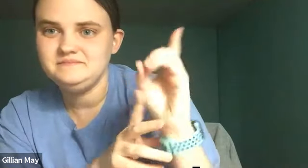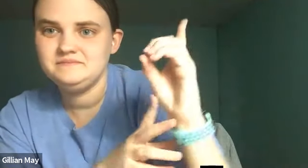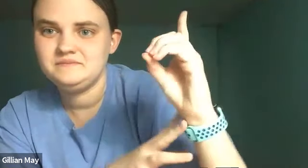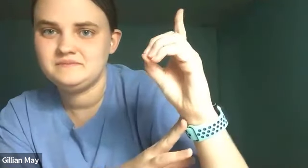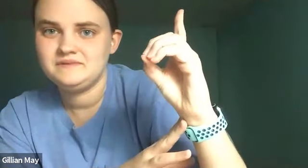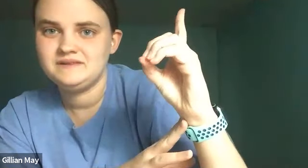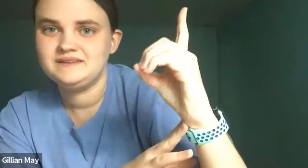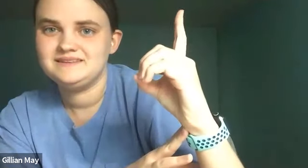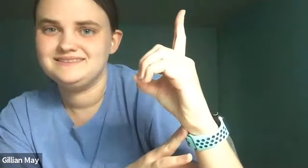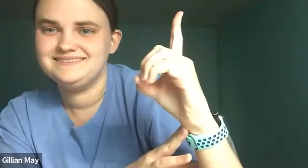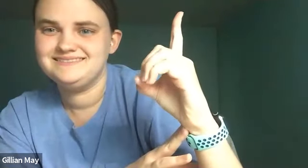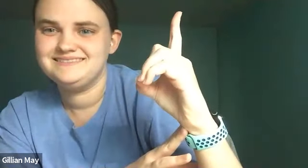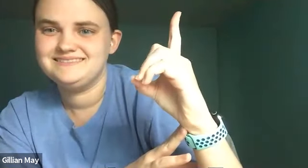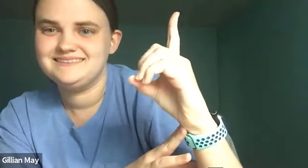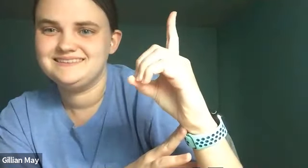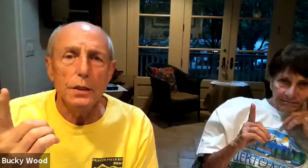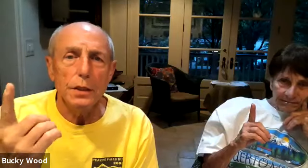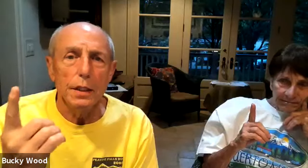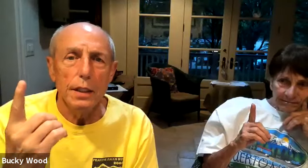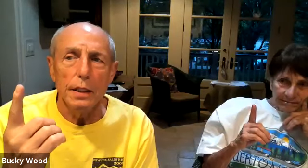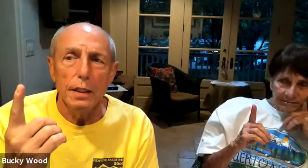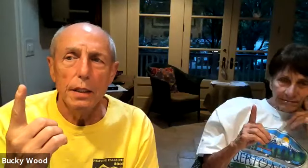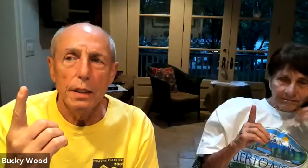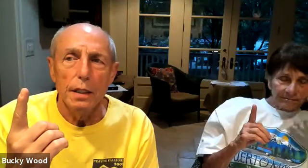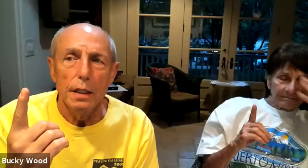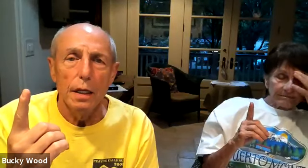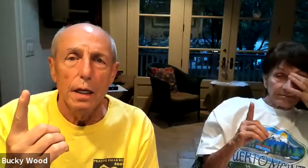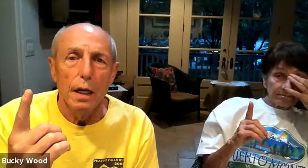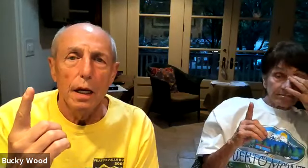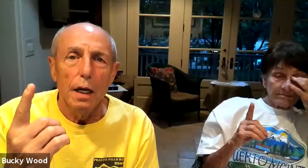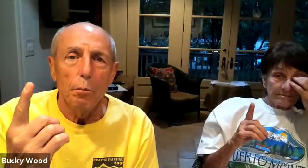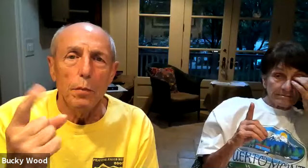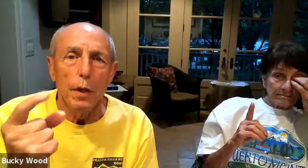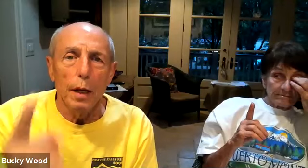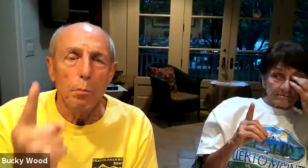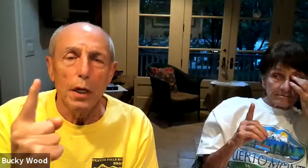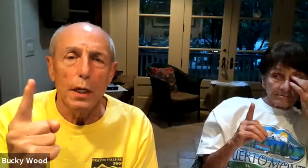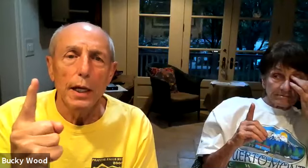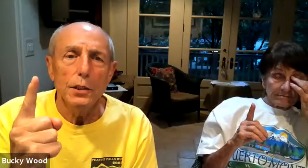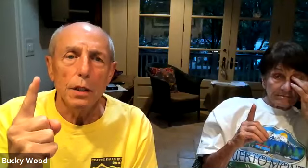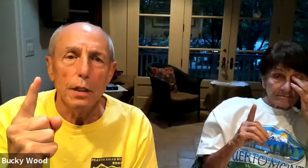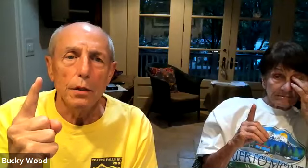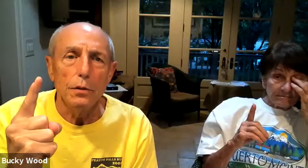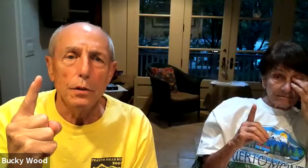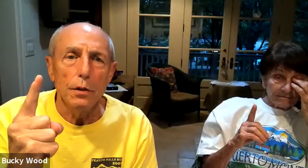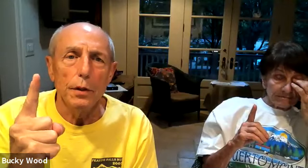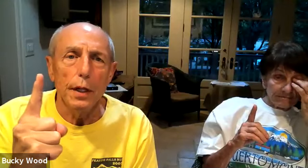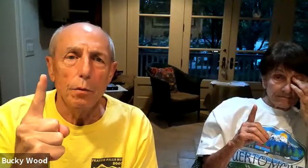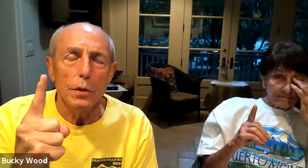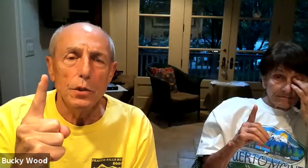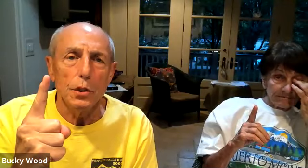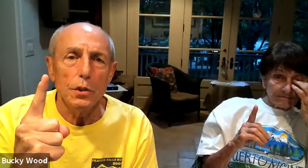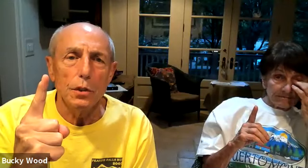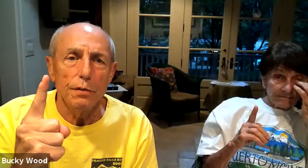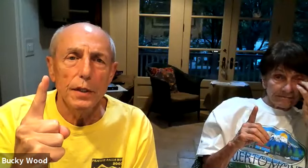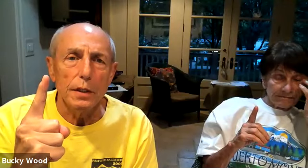Okay. This is a D, but occasionally you did it with just your